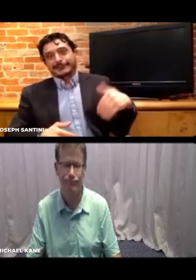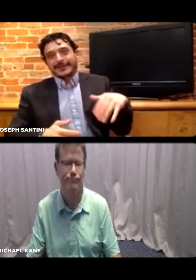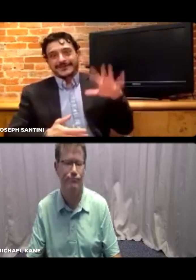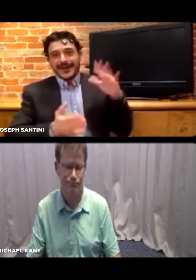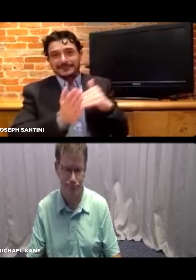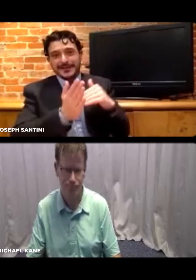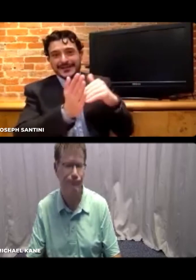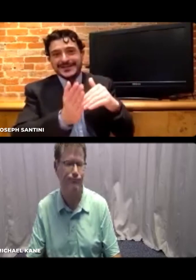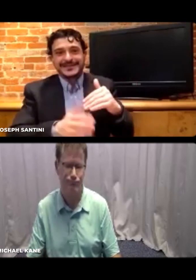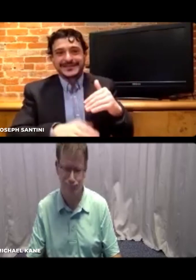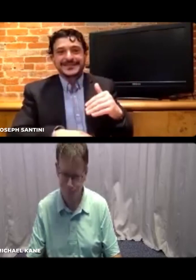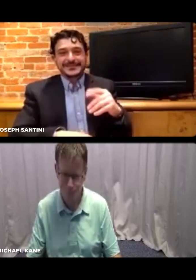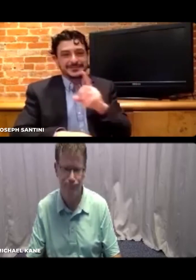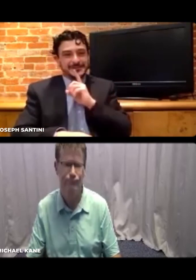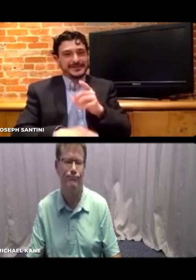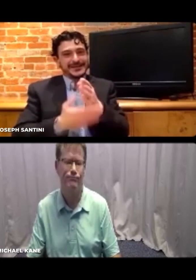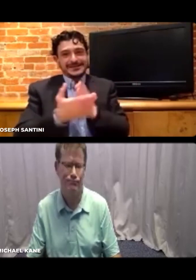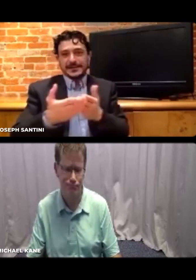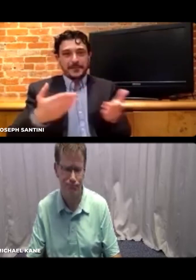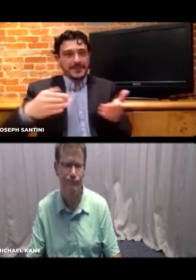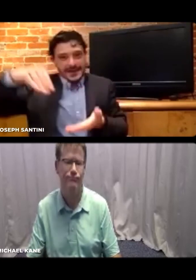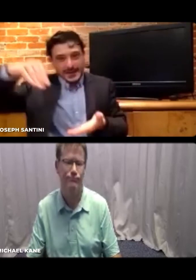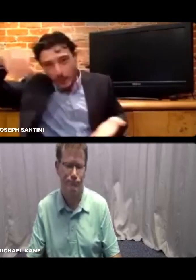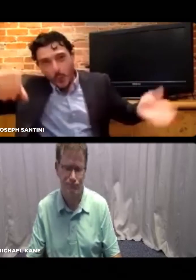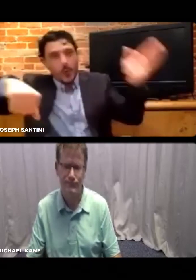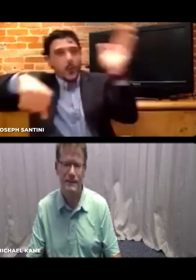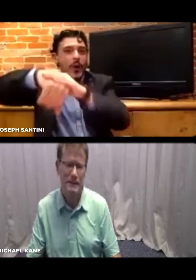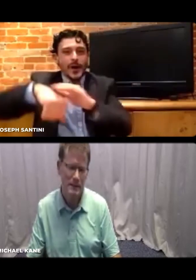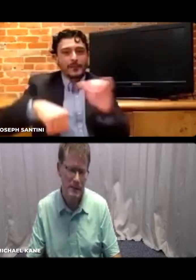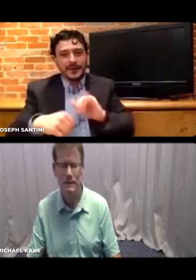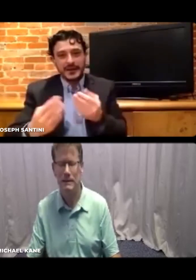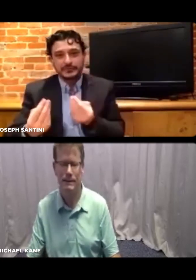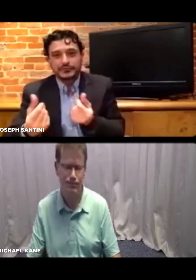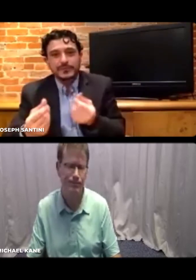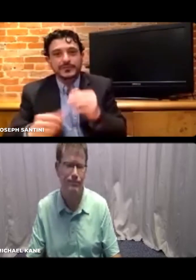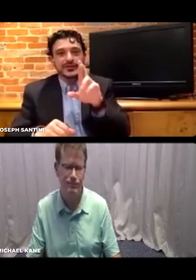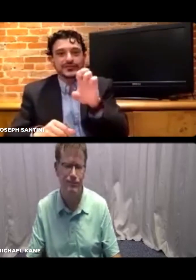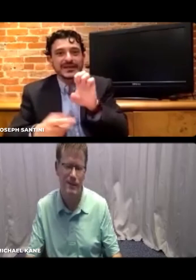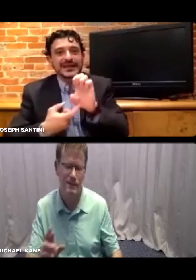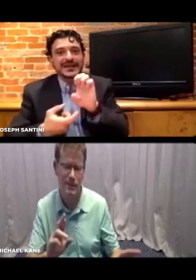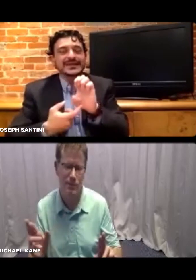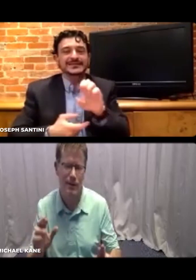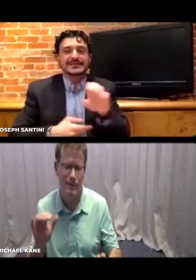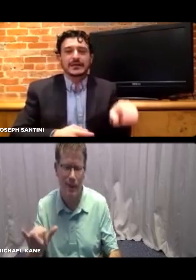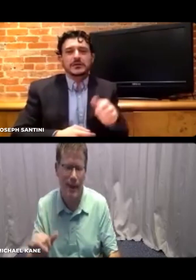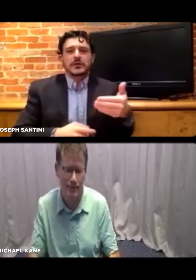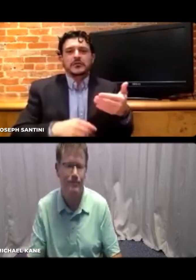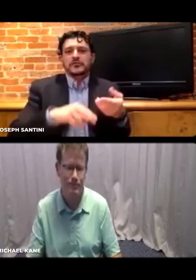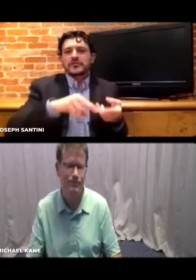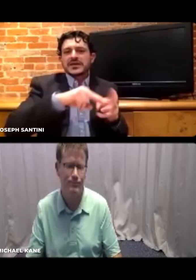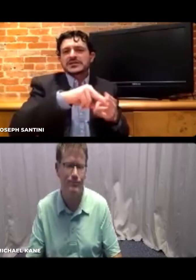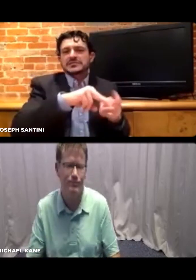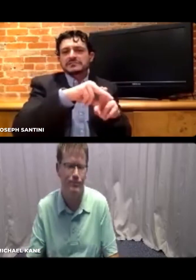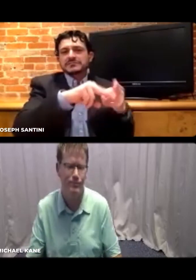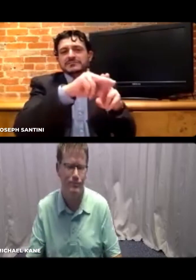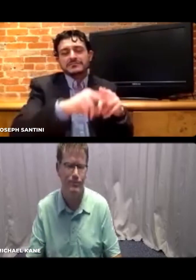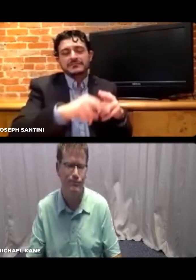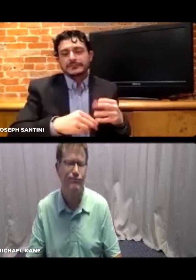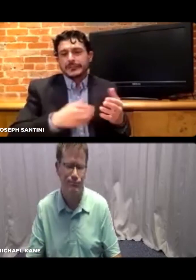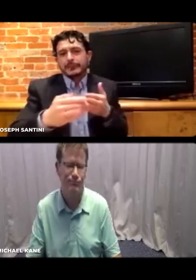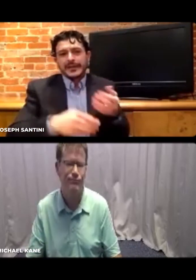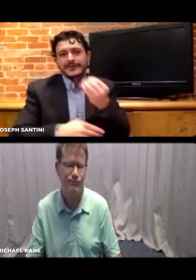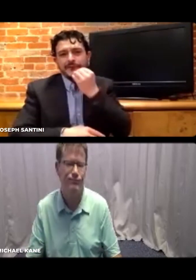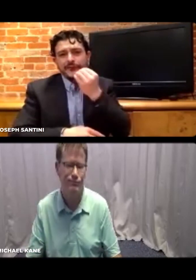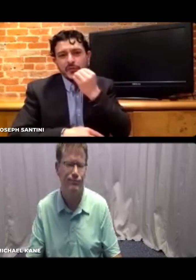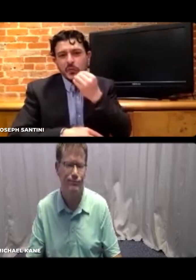$5 million for that. I mean, things are exorbitantly high priced now and skyrocketed. But everything, inflation